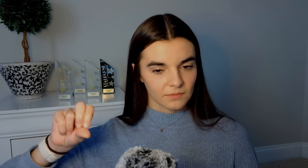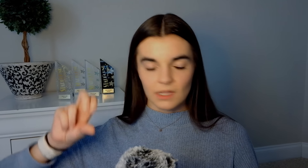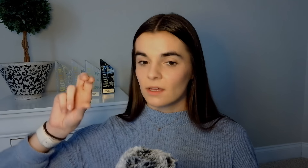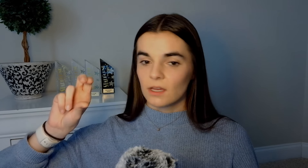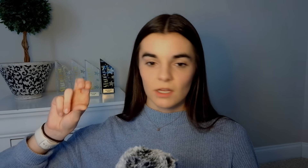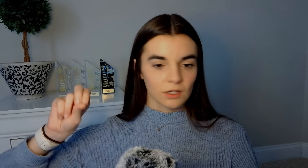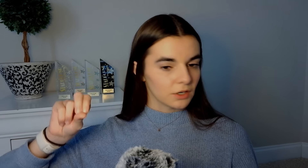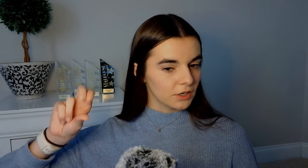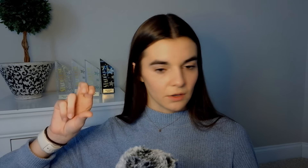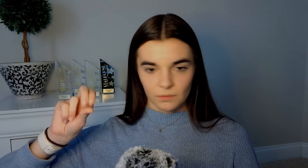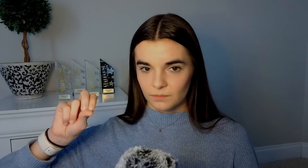No.